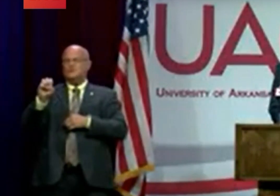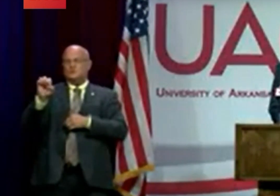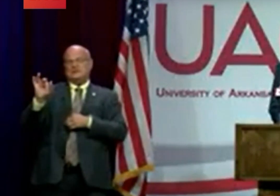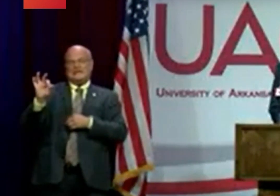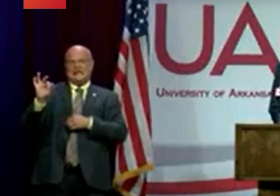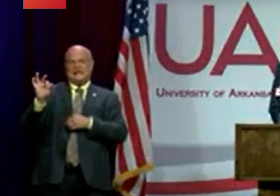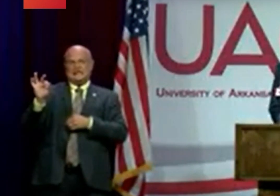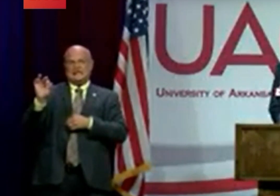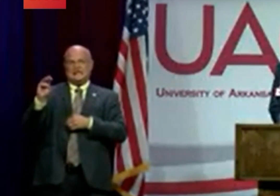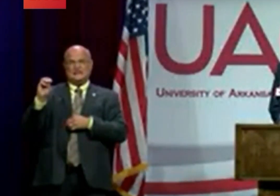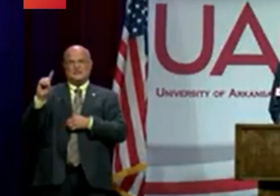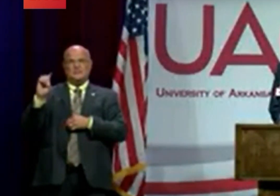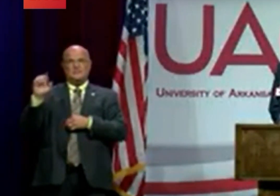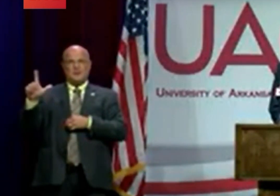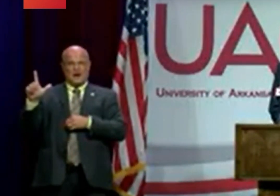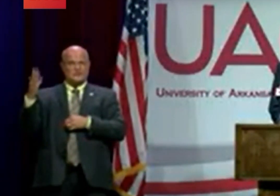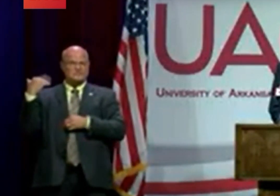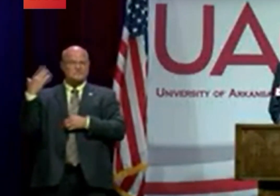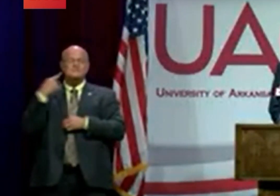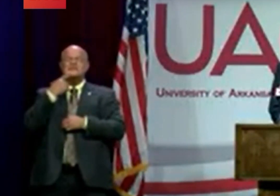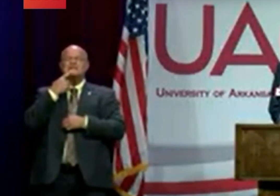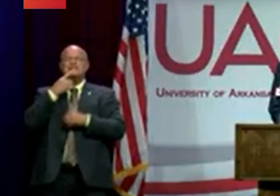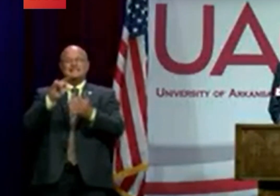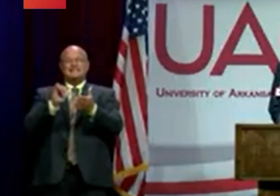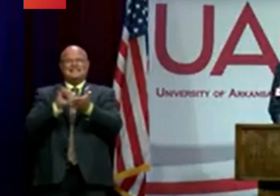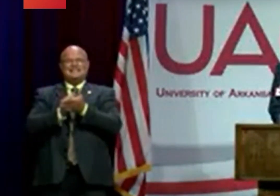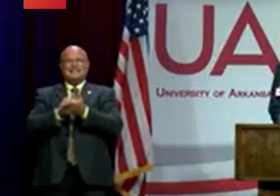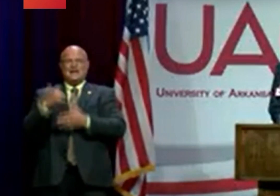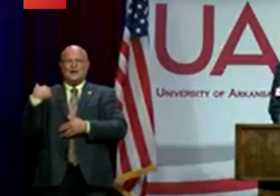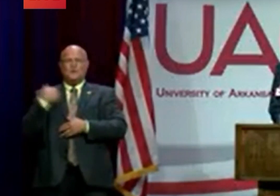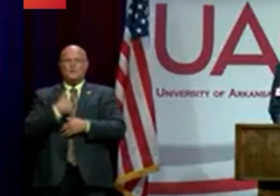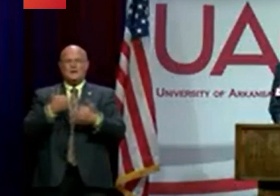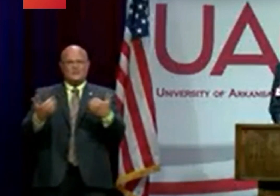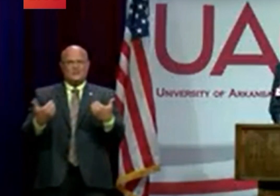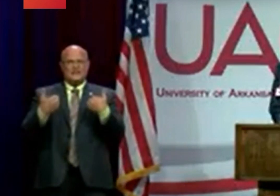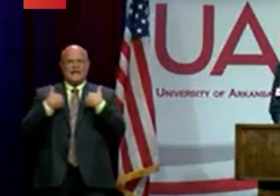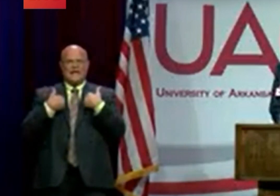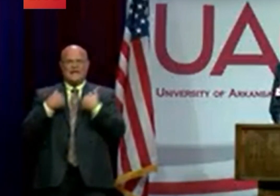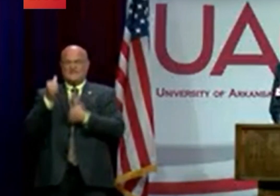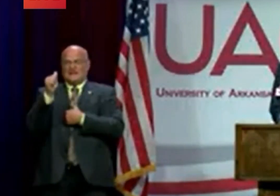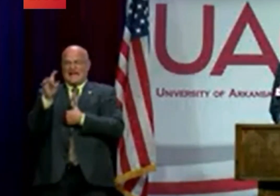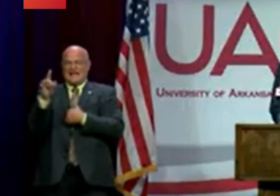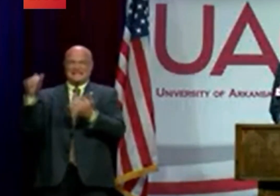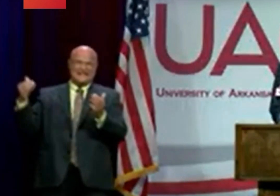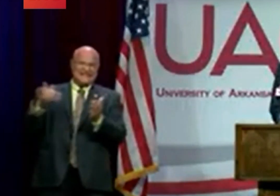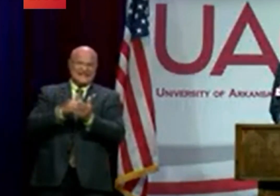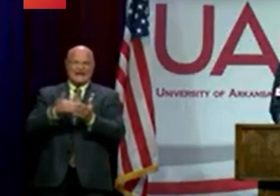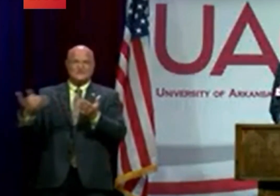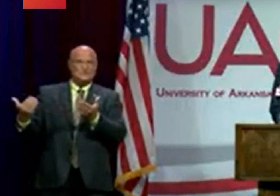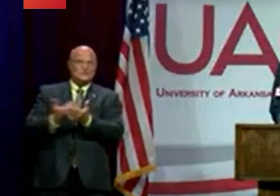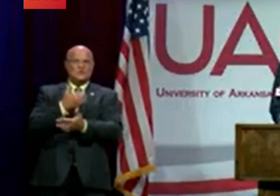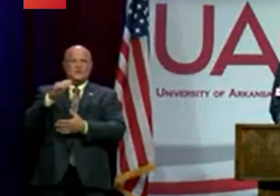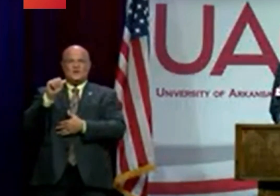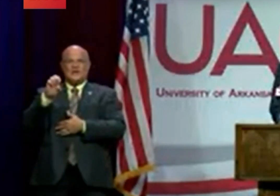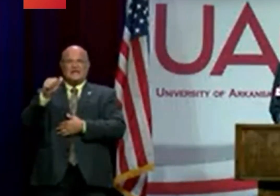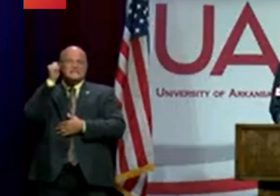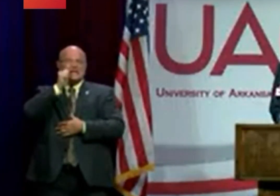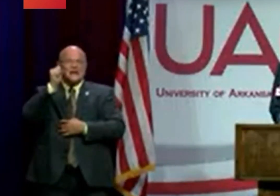19th model, which said that we would be having 18,000 new cases per